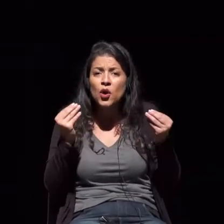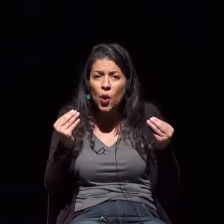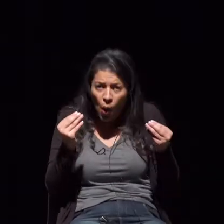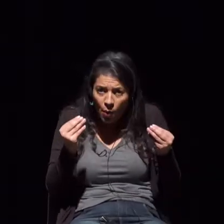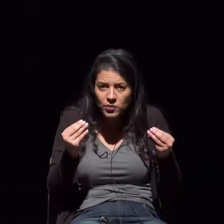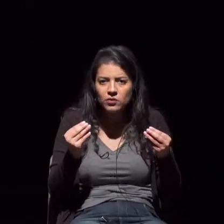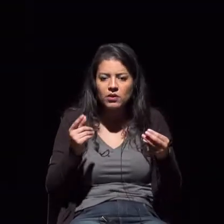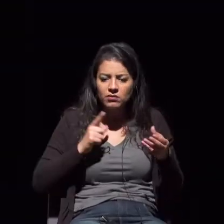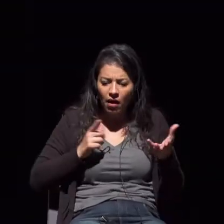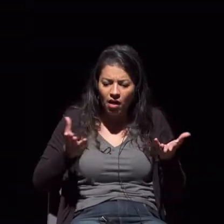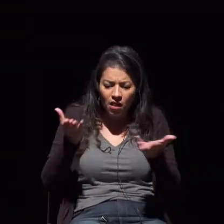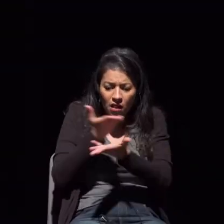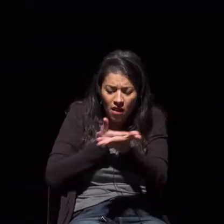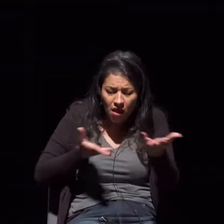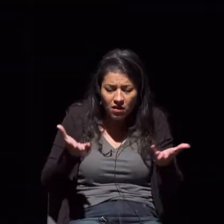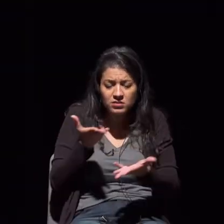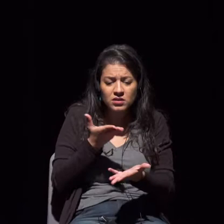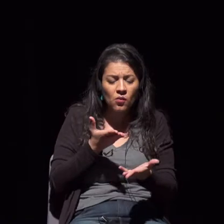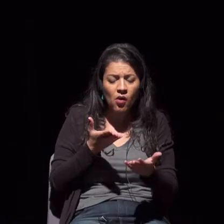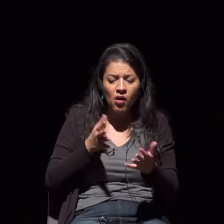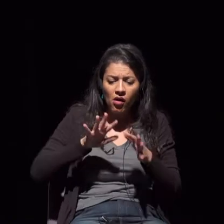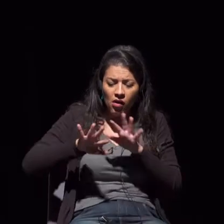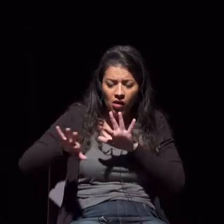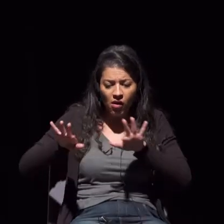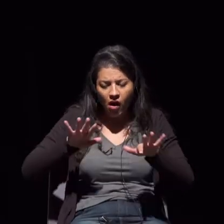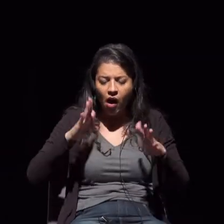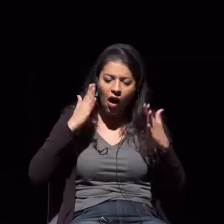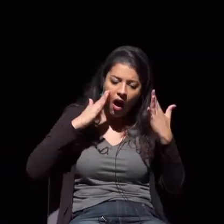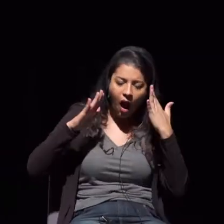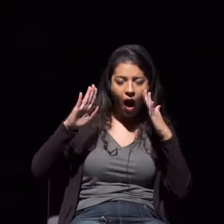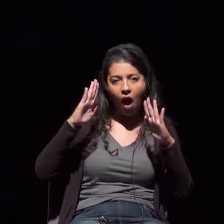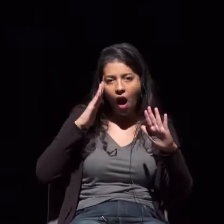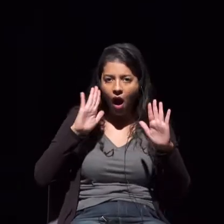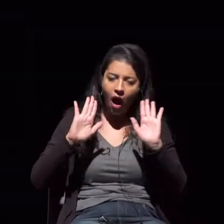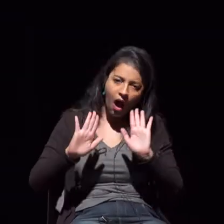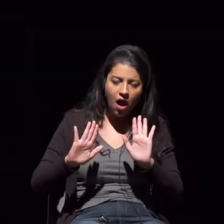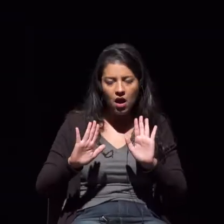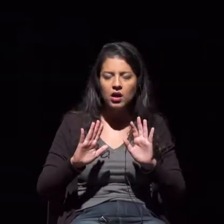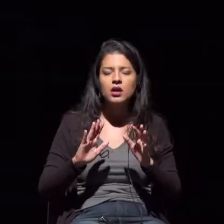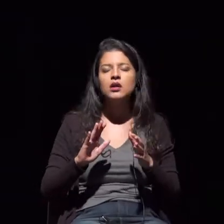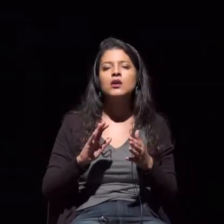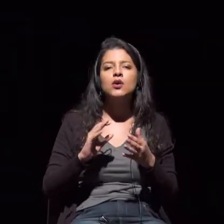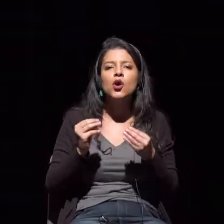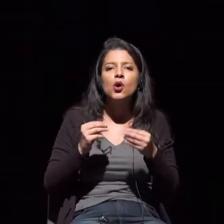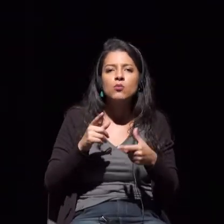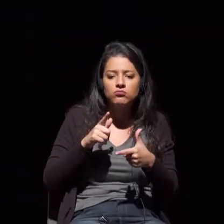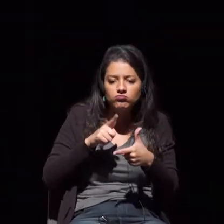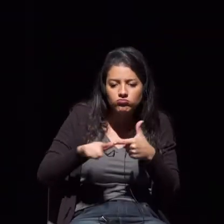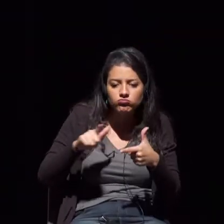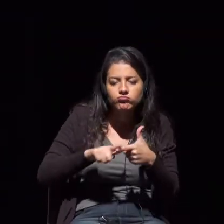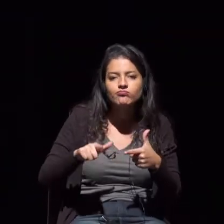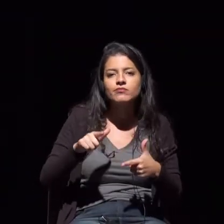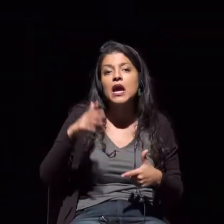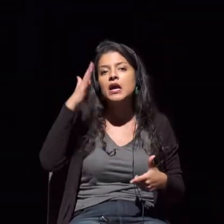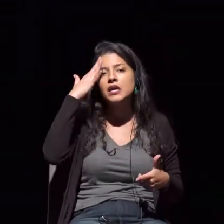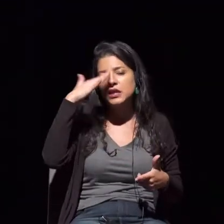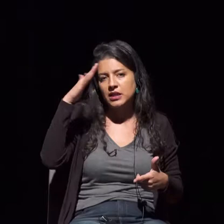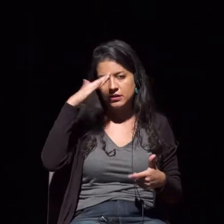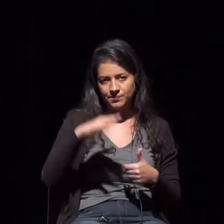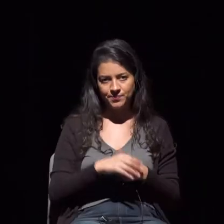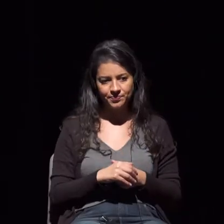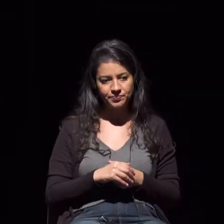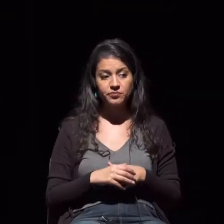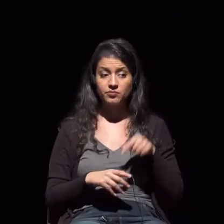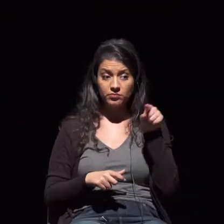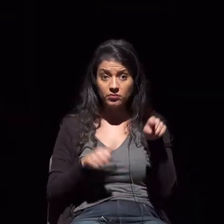begin to define what it means to be looking and thinking about these issues. So for instance case, she's very much interested in the sort